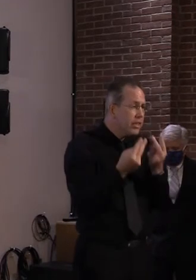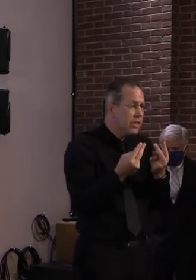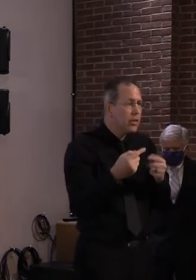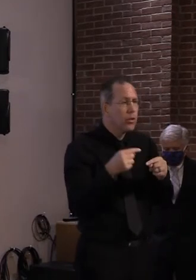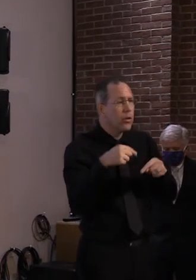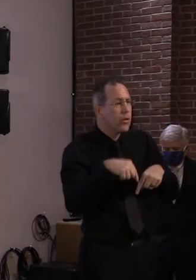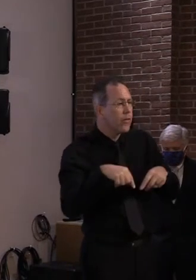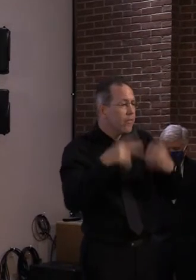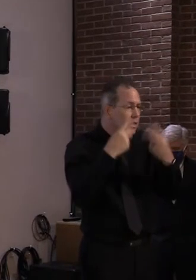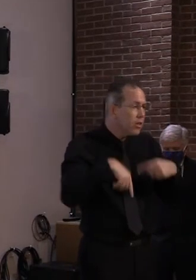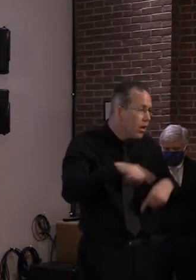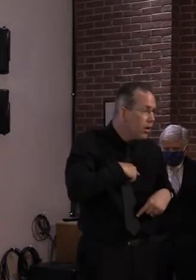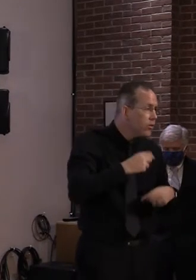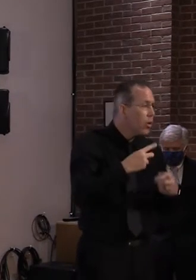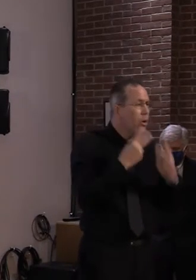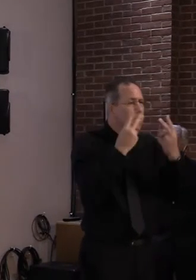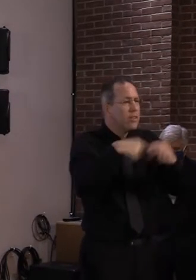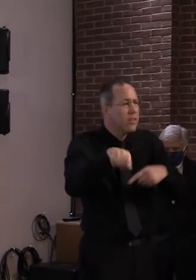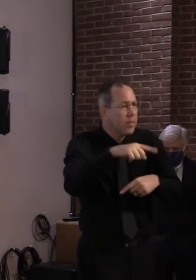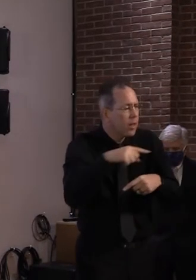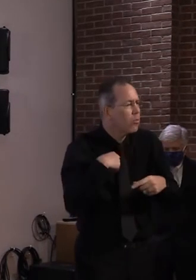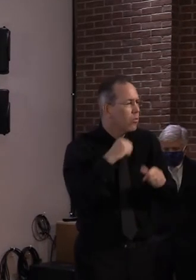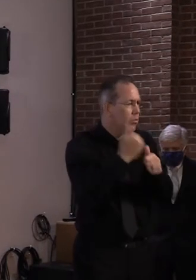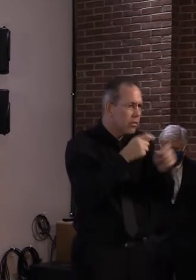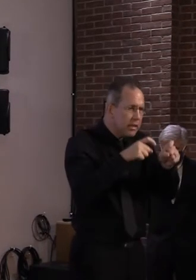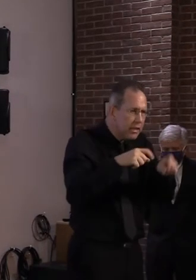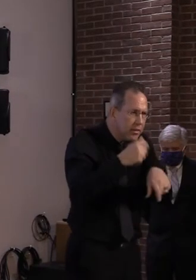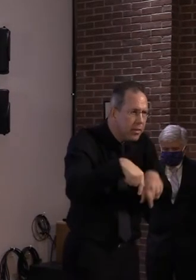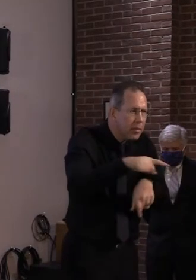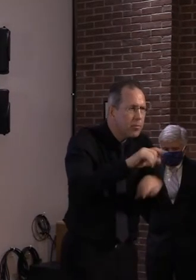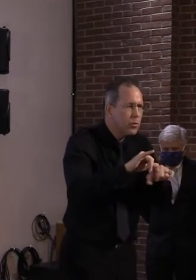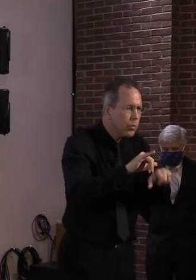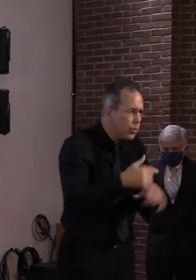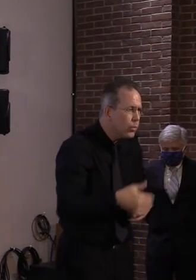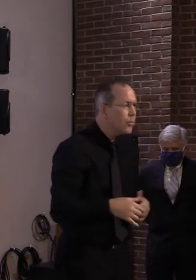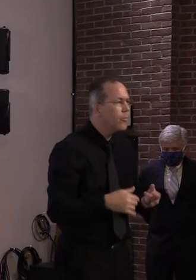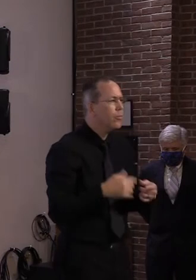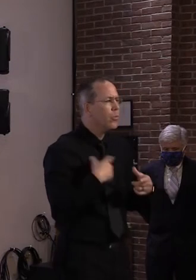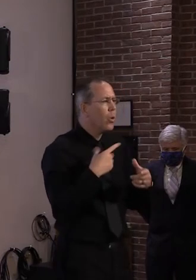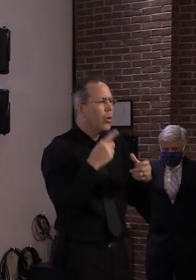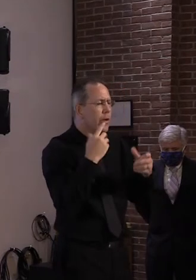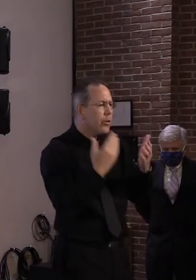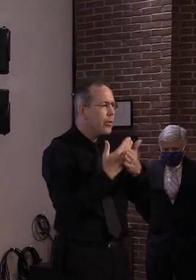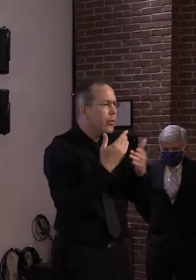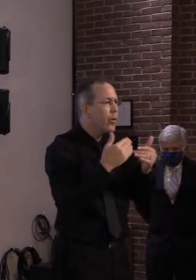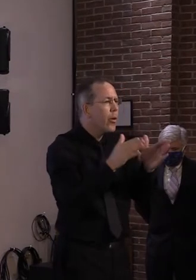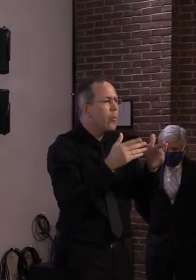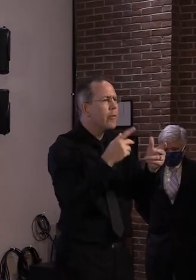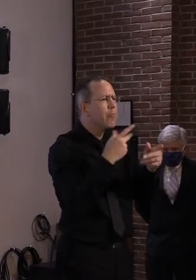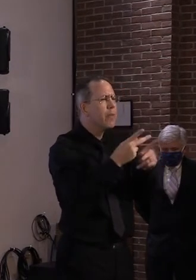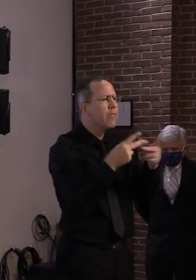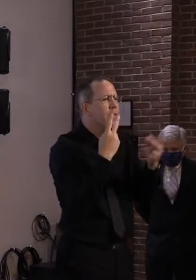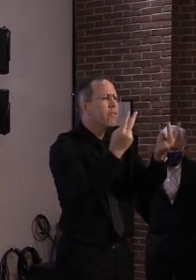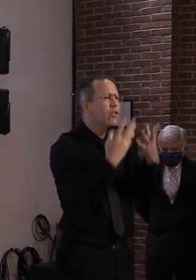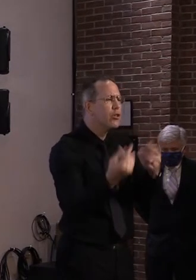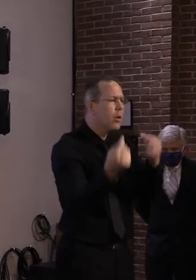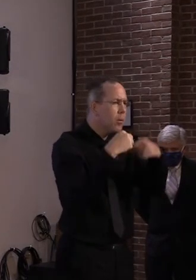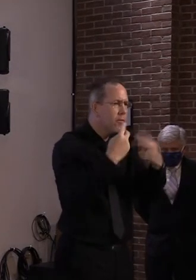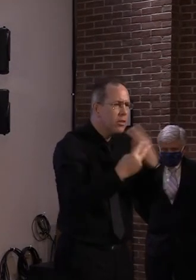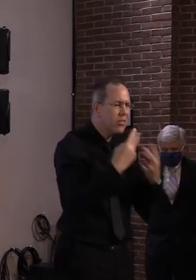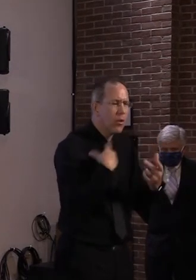ease up on some of the restrictiveness of visitation and of residents gathering together in group